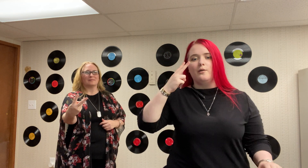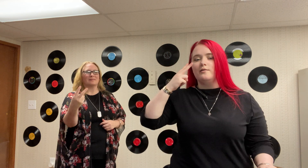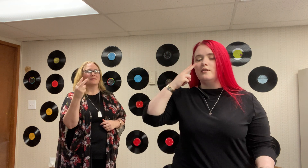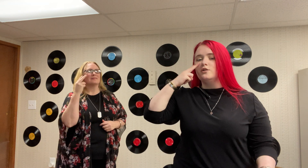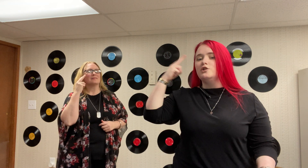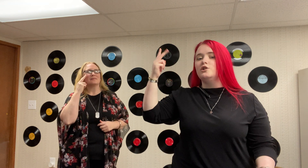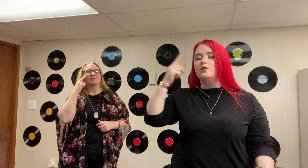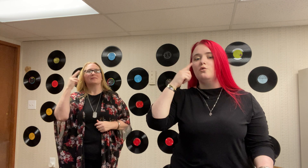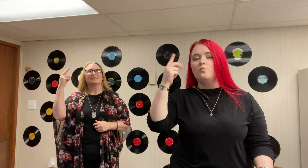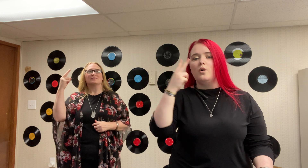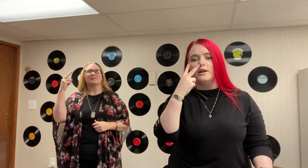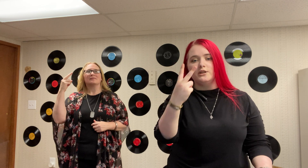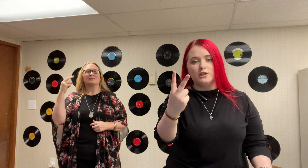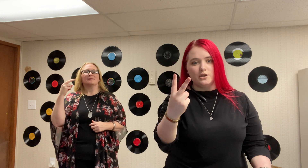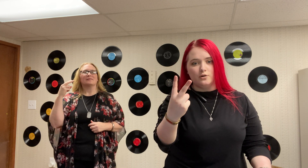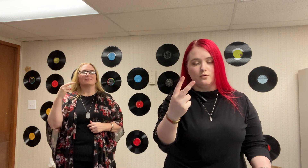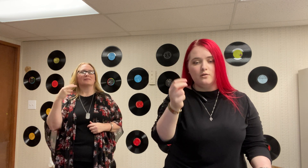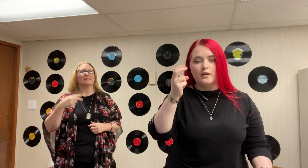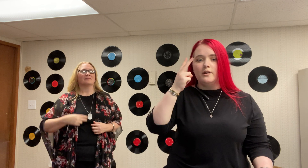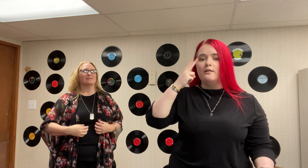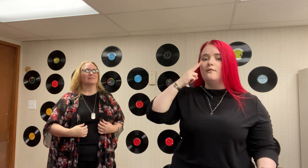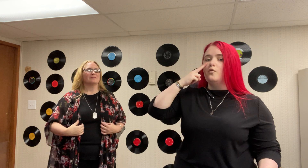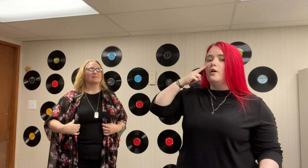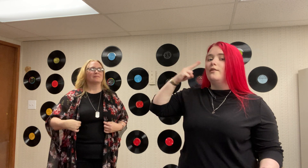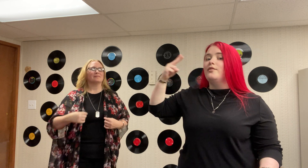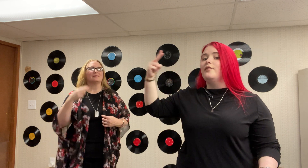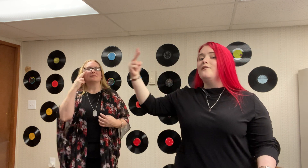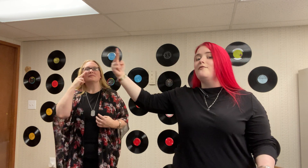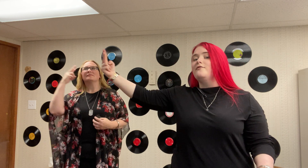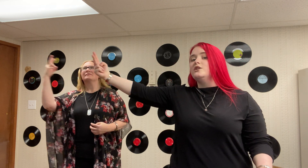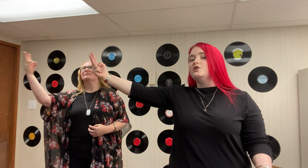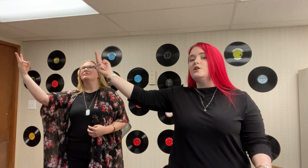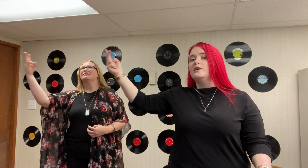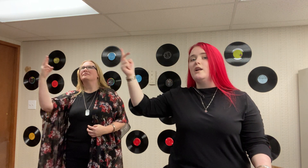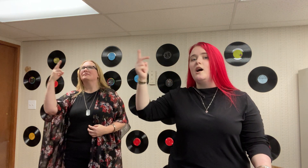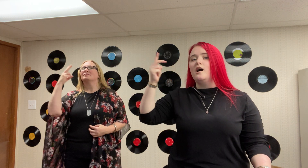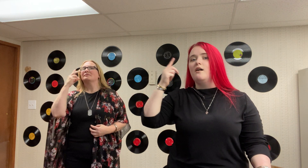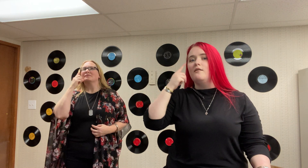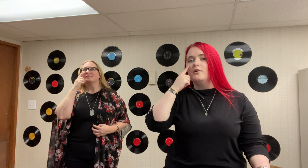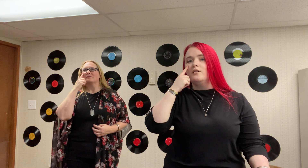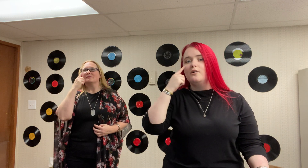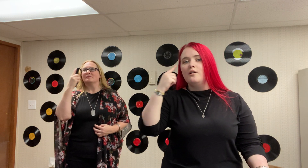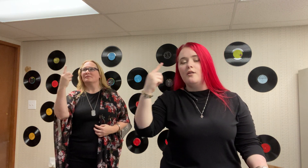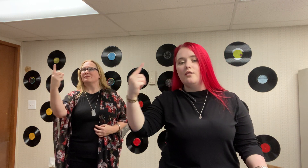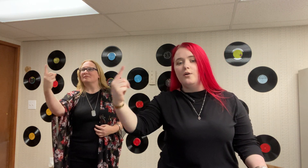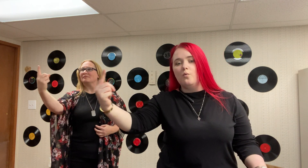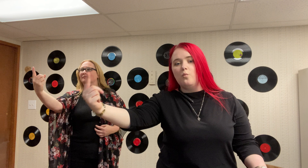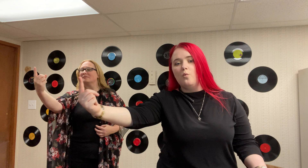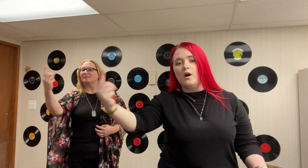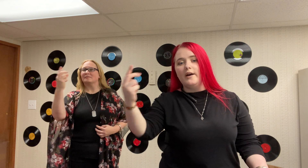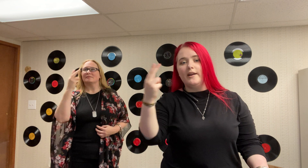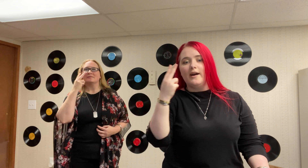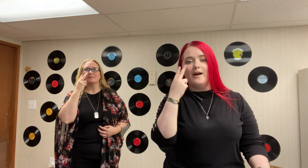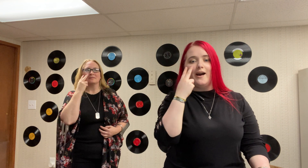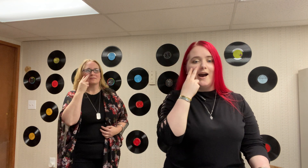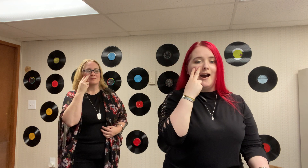goes 2, 1, 2 for the vision of the one